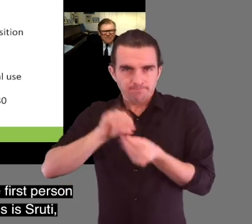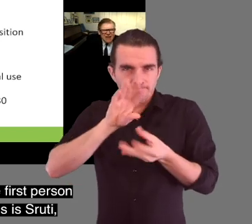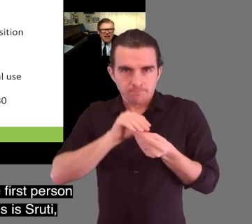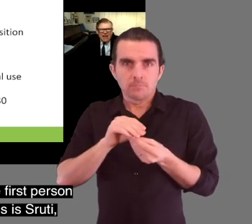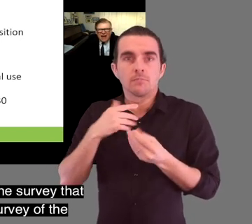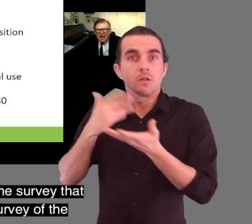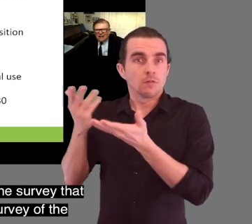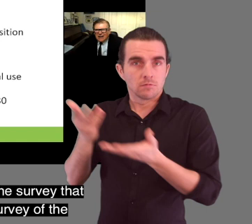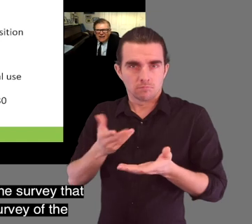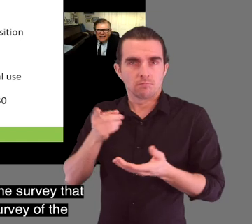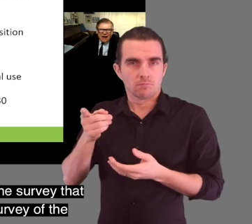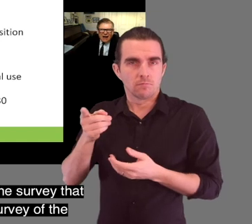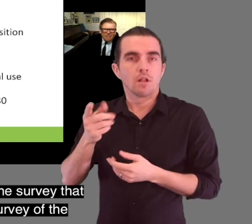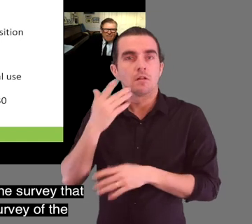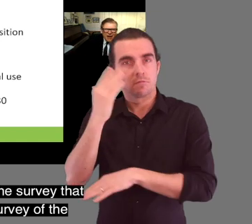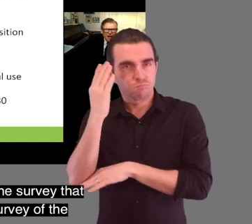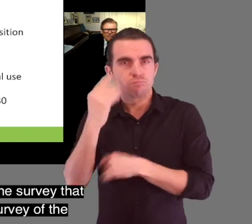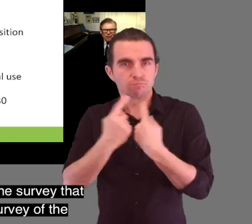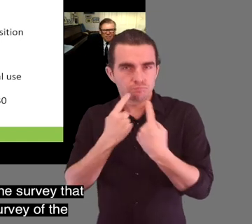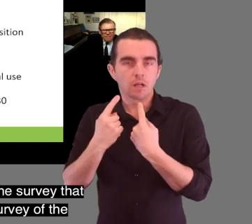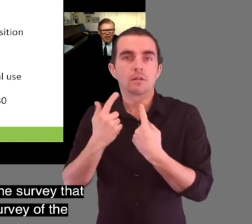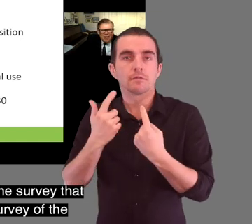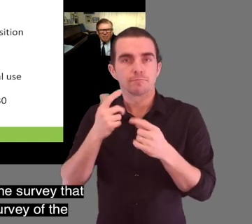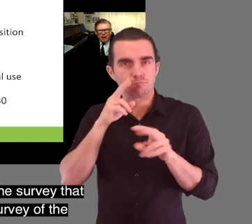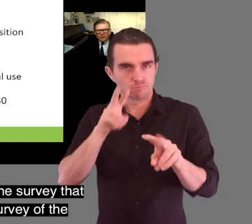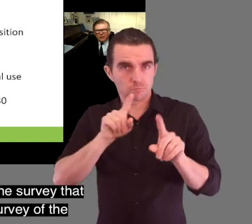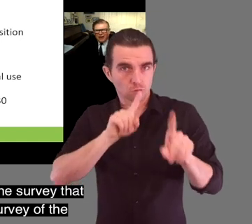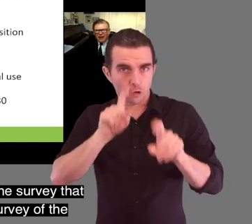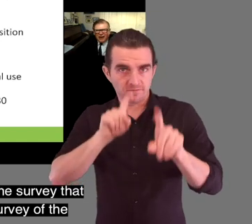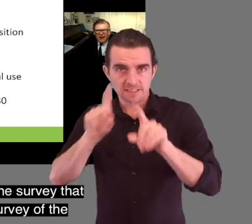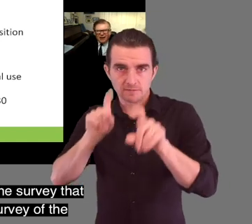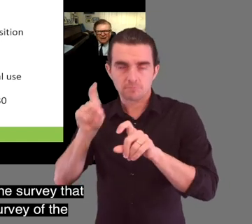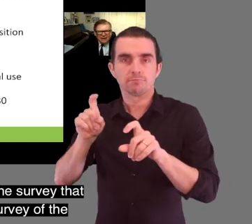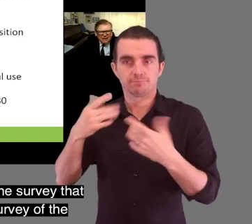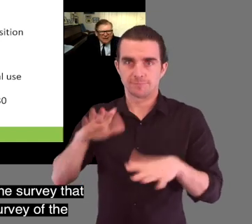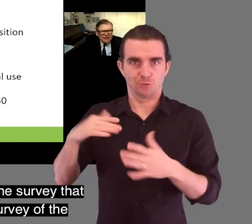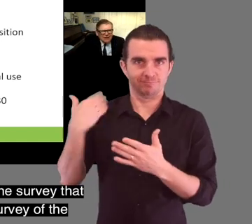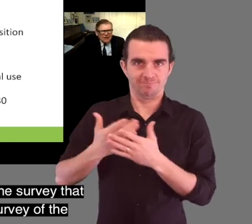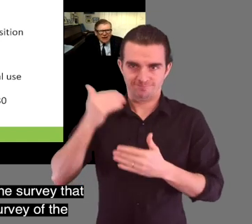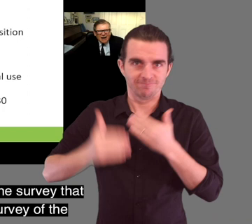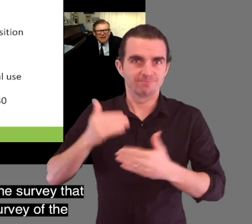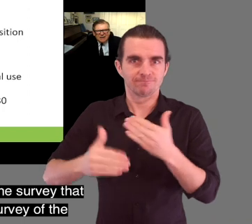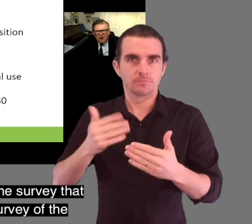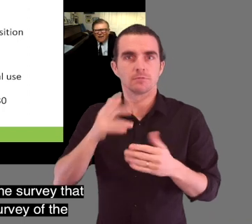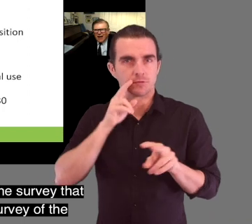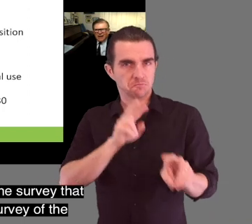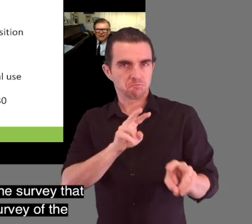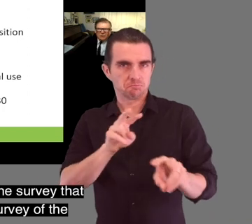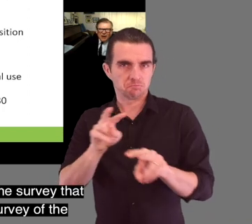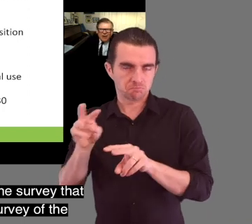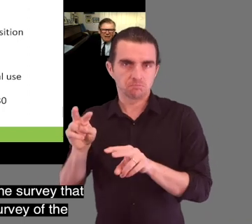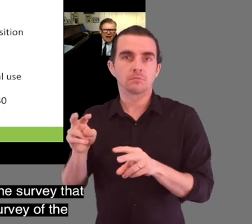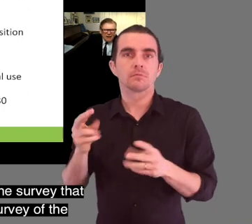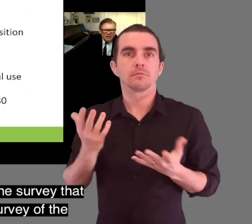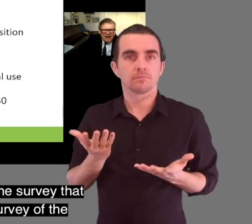Shruti. And these come from both the survey that